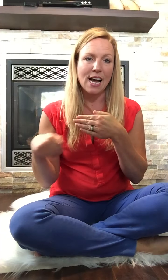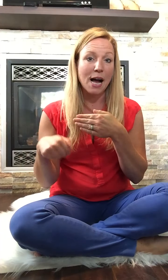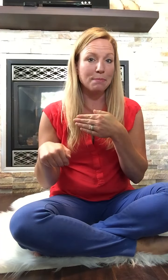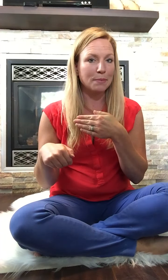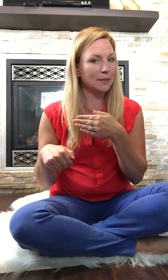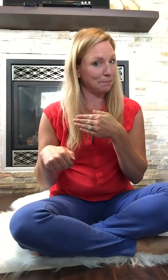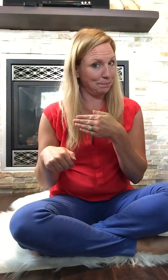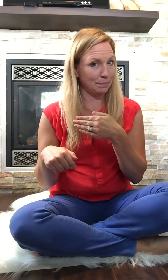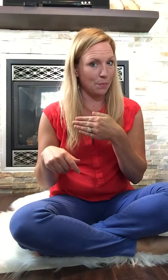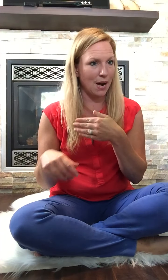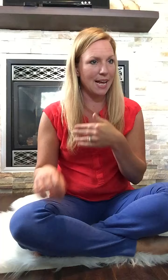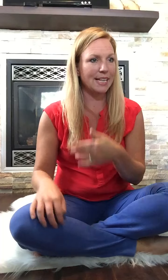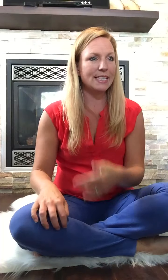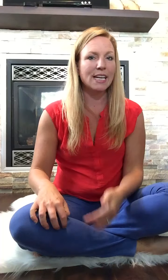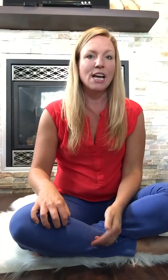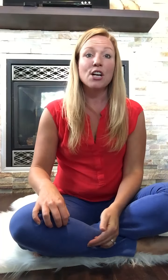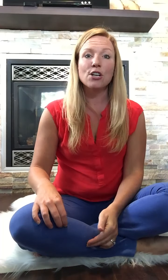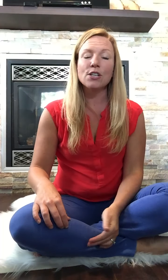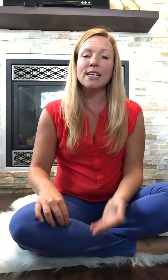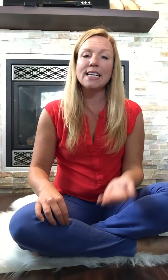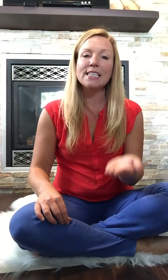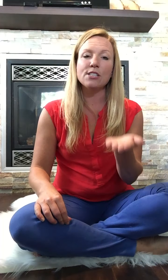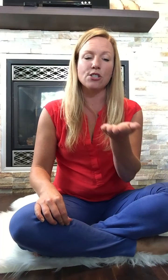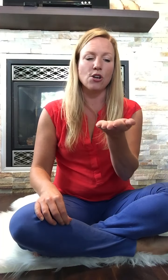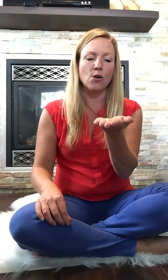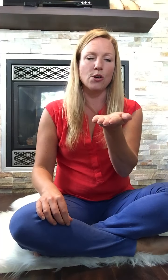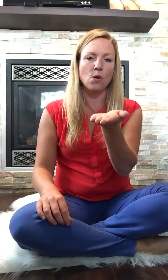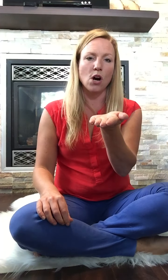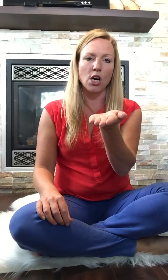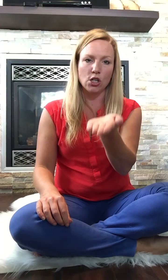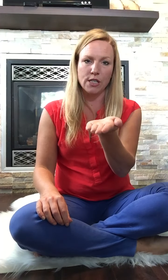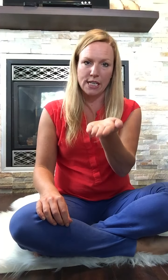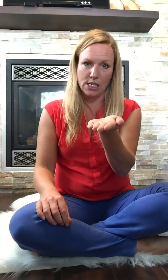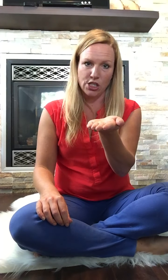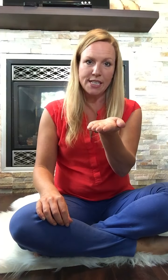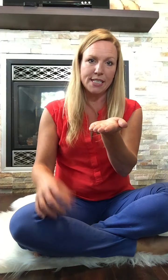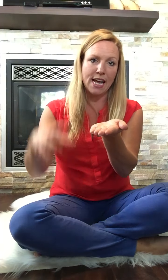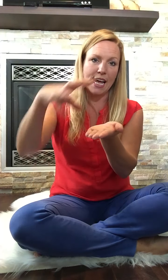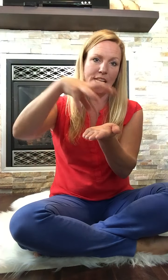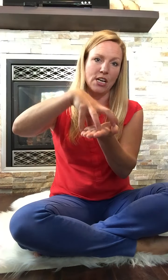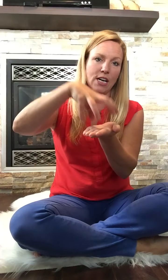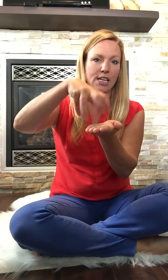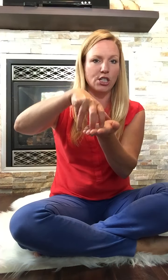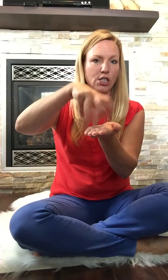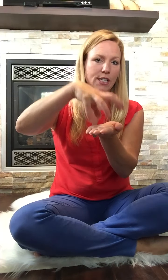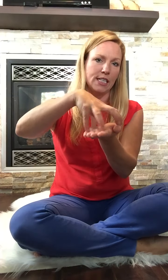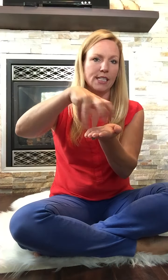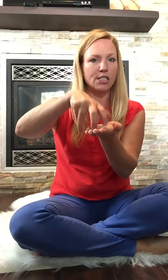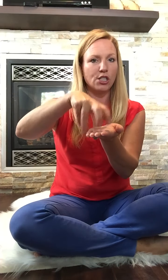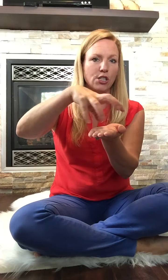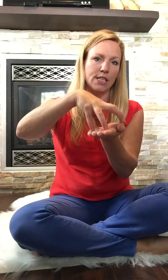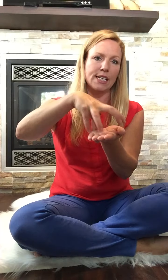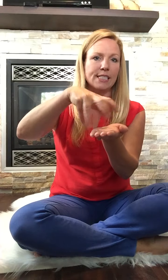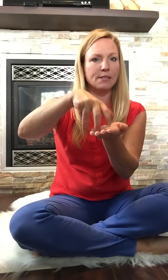up. Bread. Cookies, you show your cookie sheet and you cut your cookies,